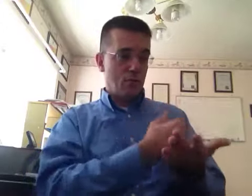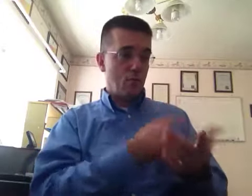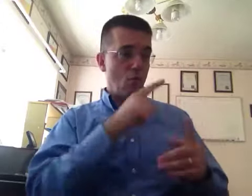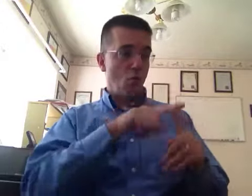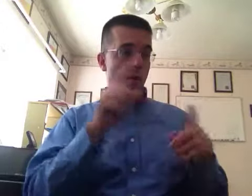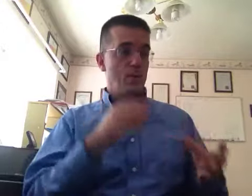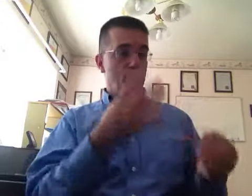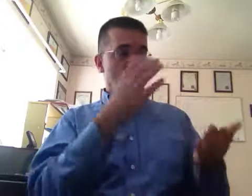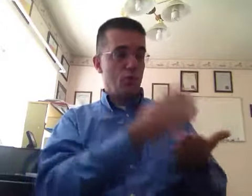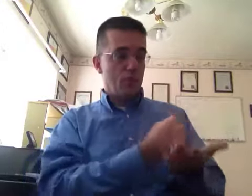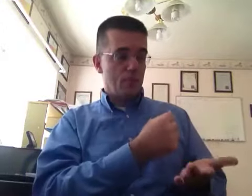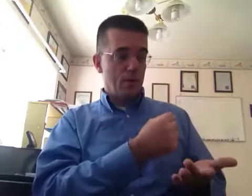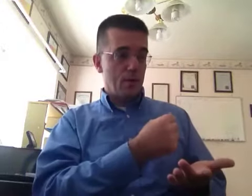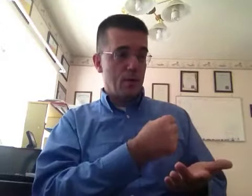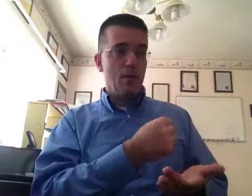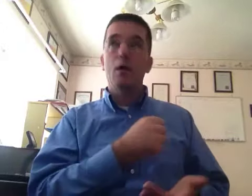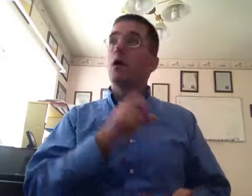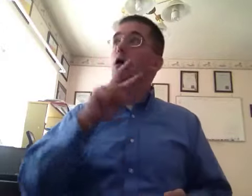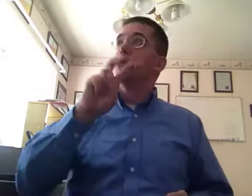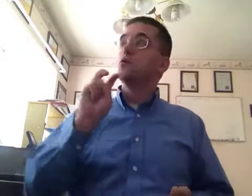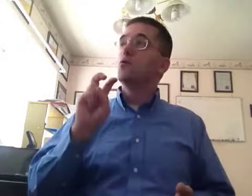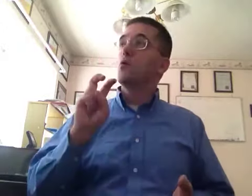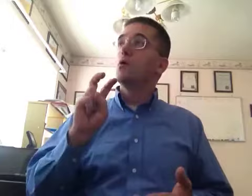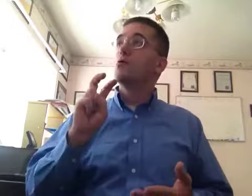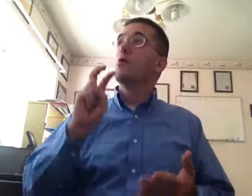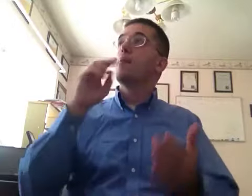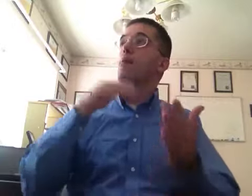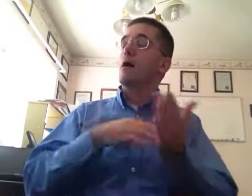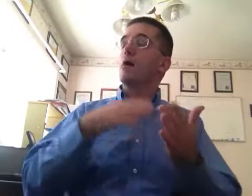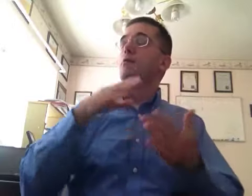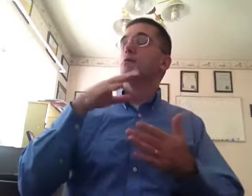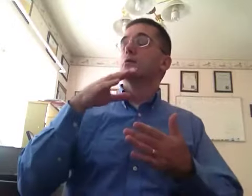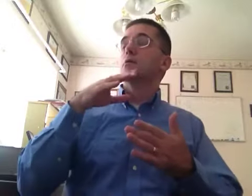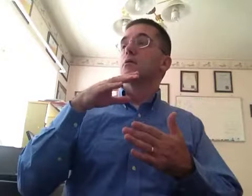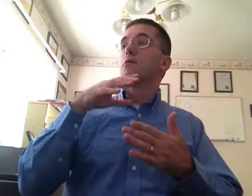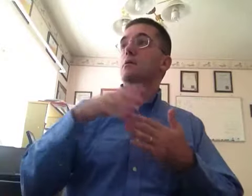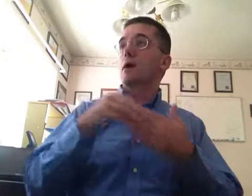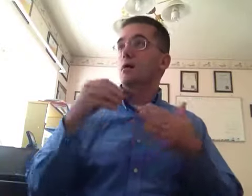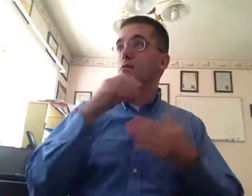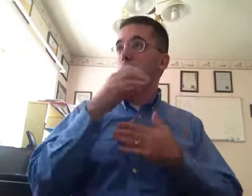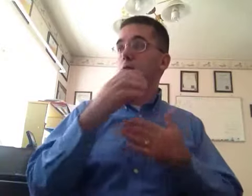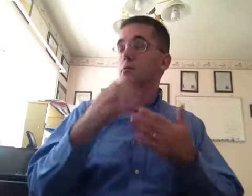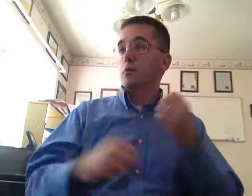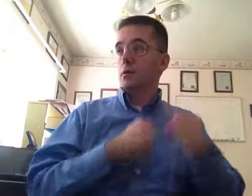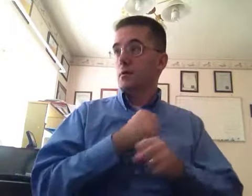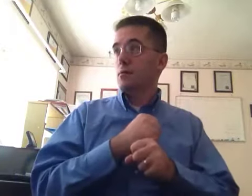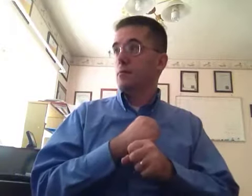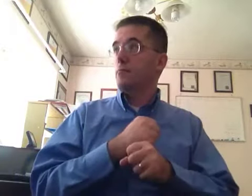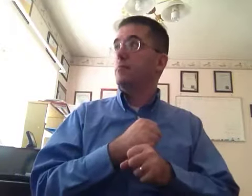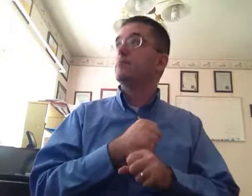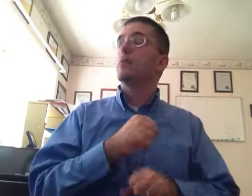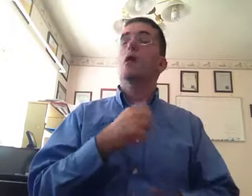income? 200. Yeah, okay. Well, let's play pretend for a minute, okay? If you paid off the